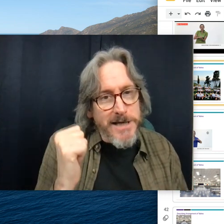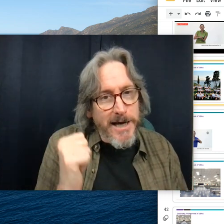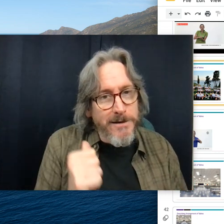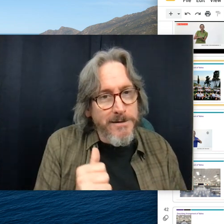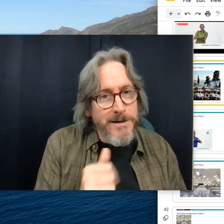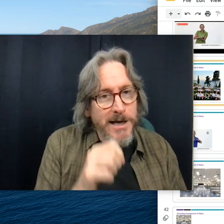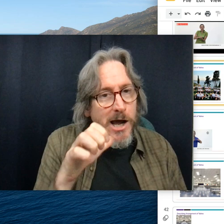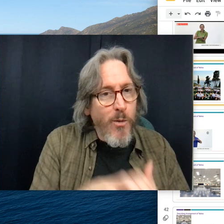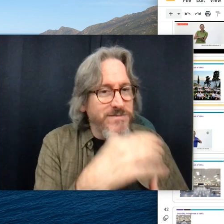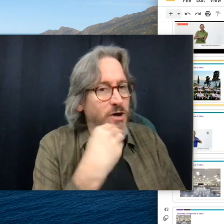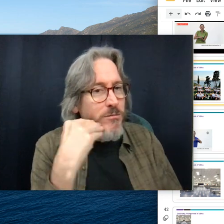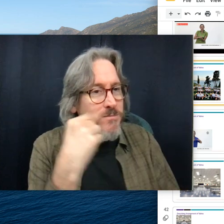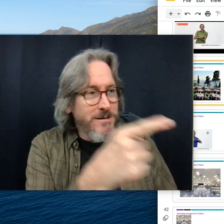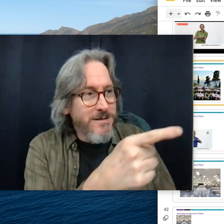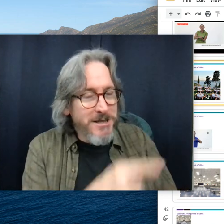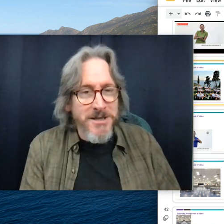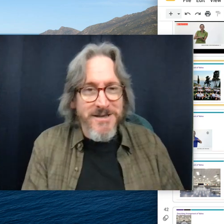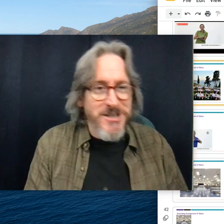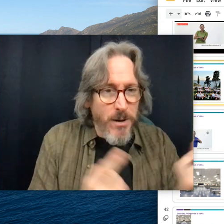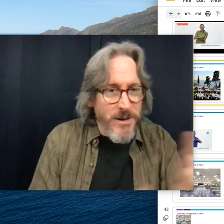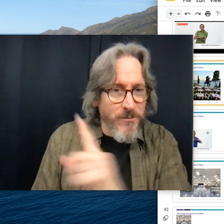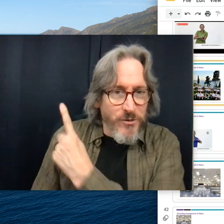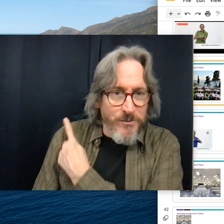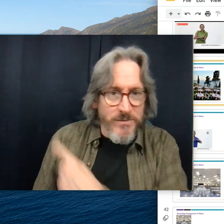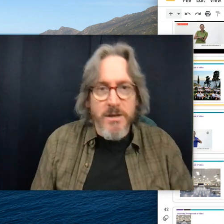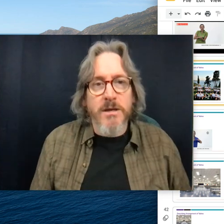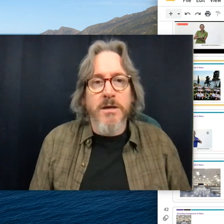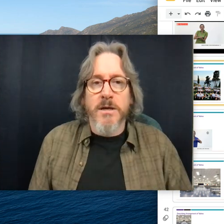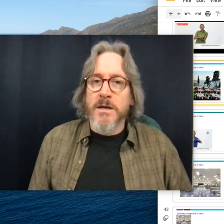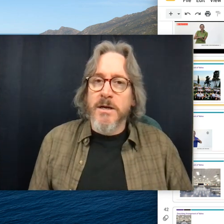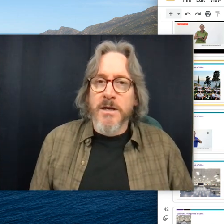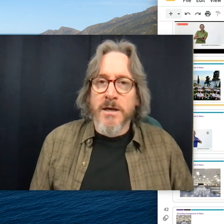Dog's outside. Wife's home. She'll probably come through.